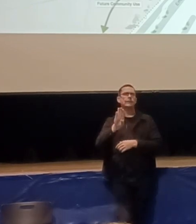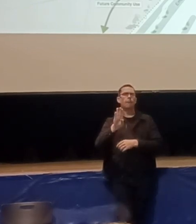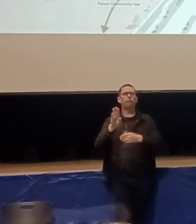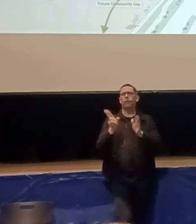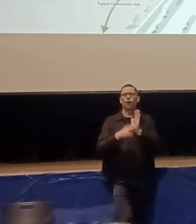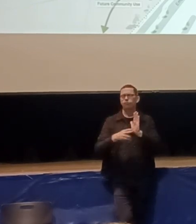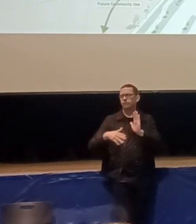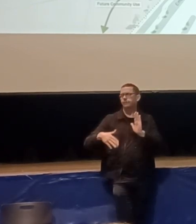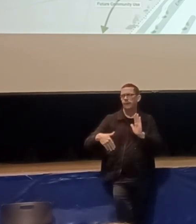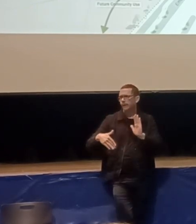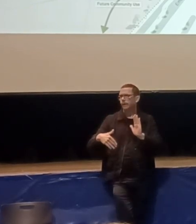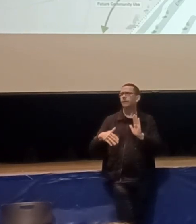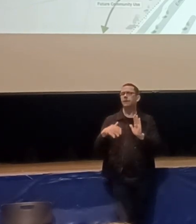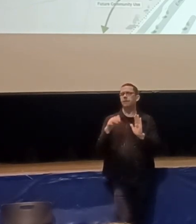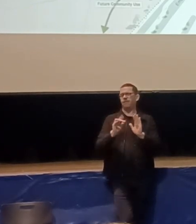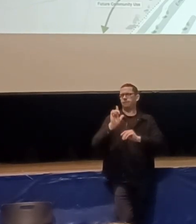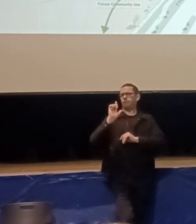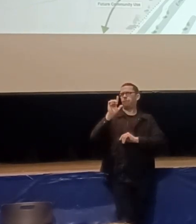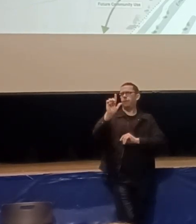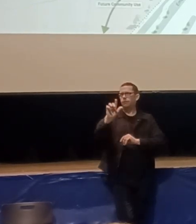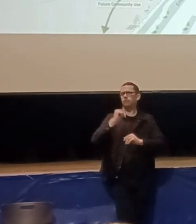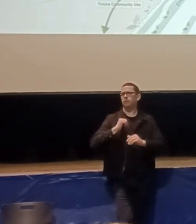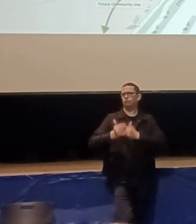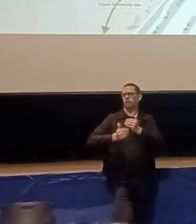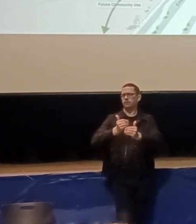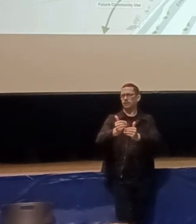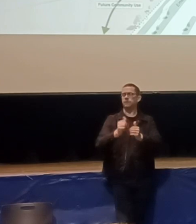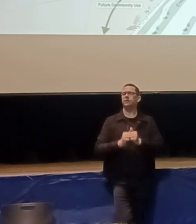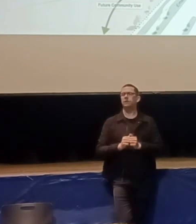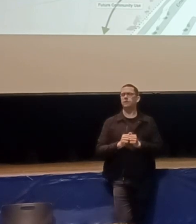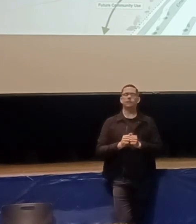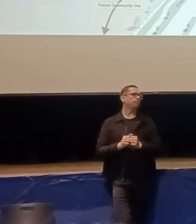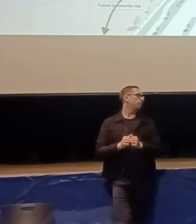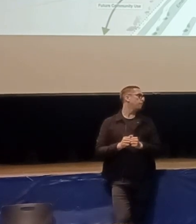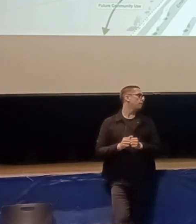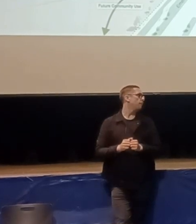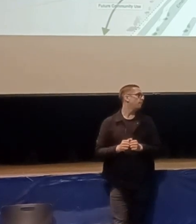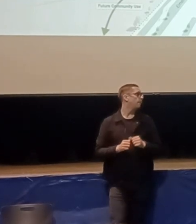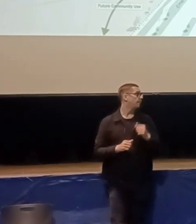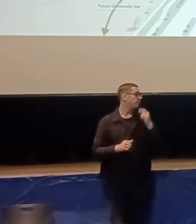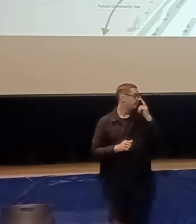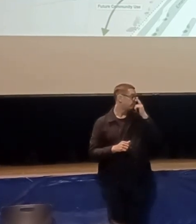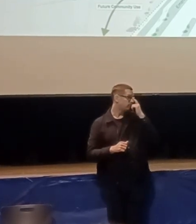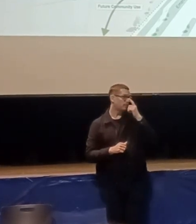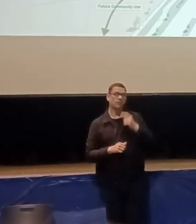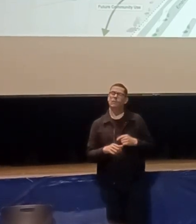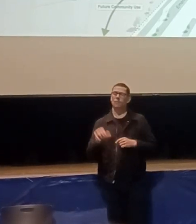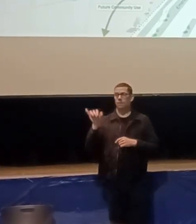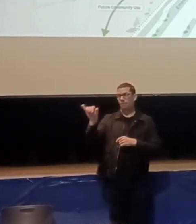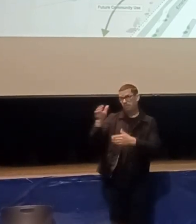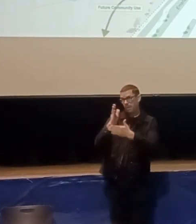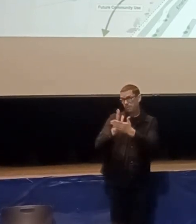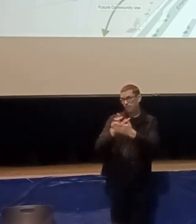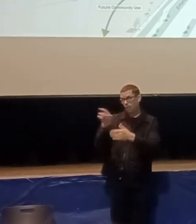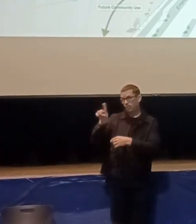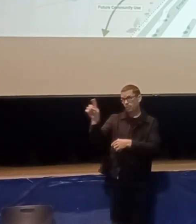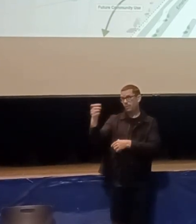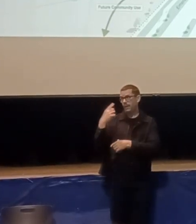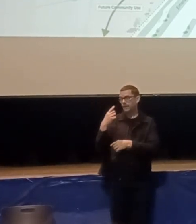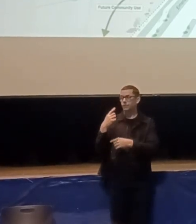That will come later in the process. And so I'd love to take back the part that you asked about kind of when exactly we will